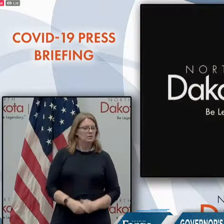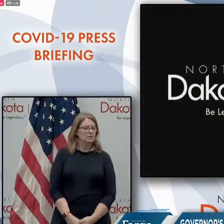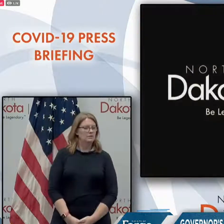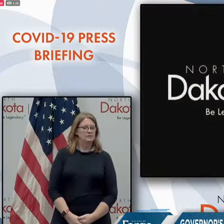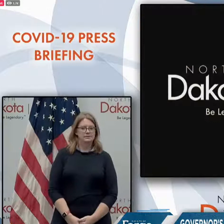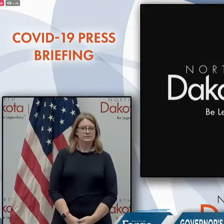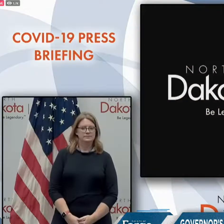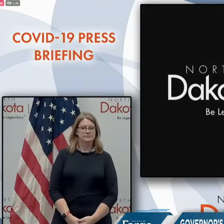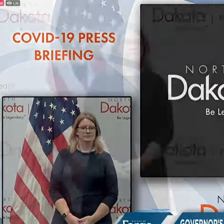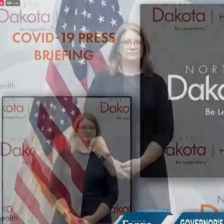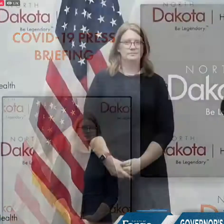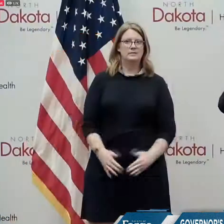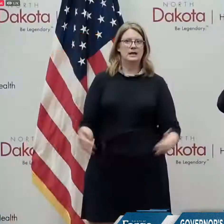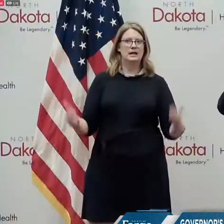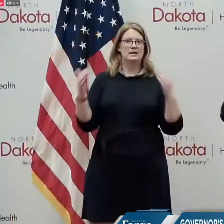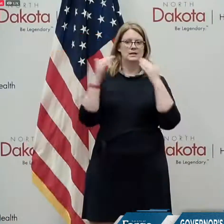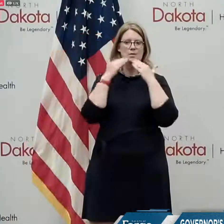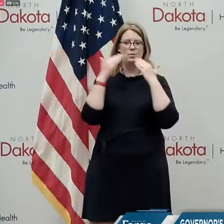Next up is gratitude.